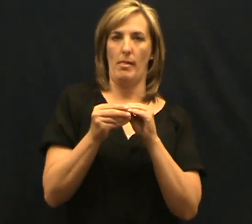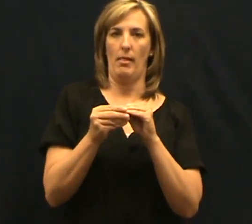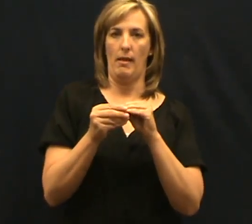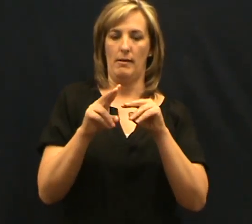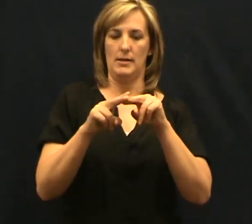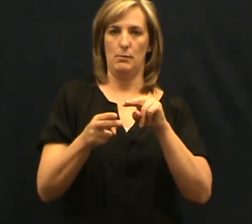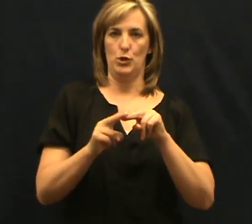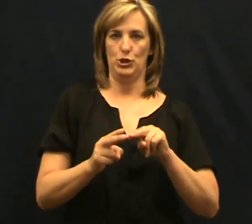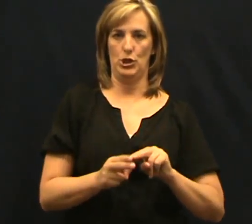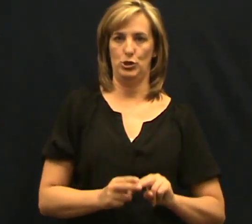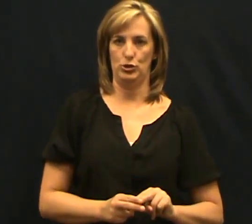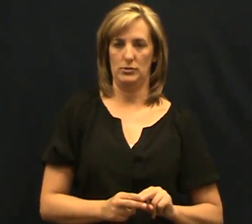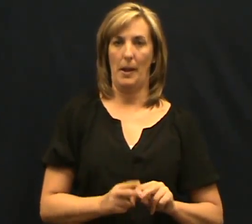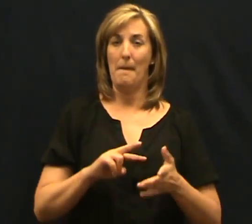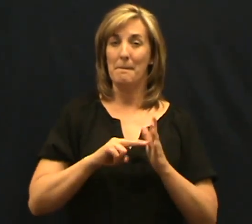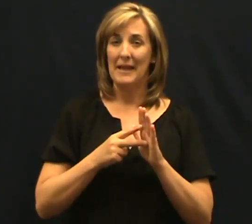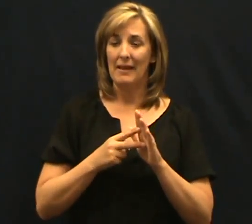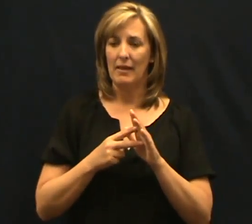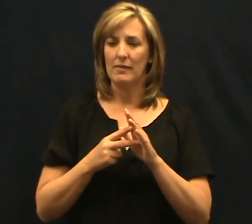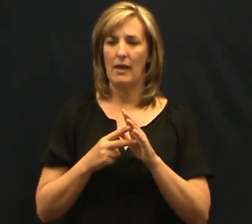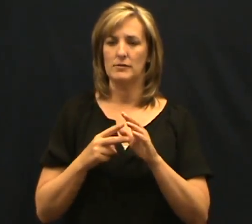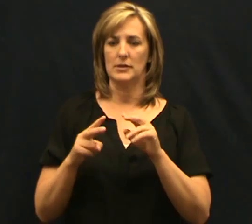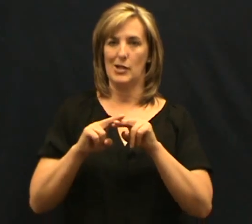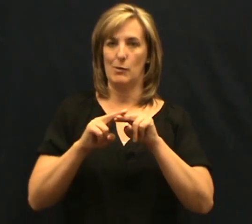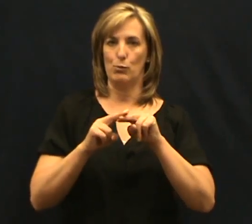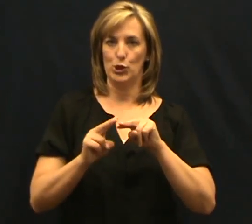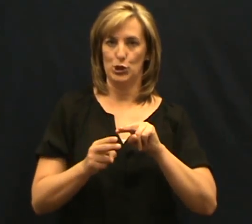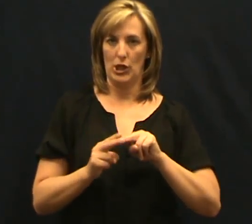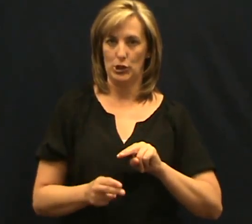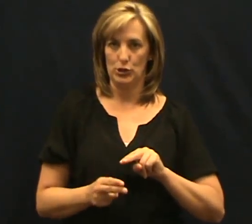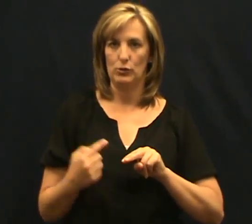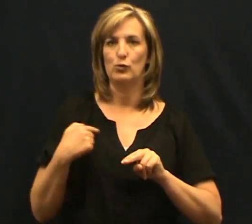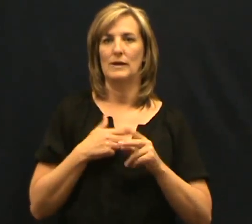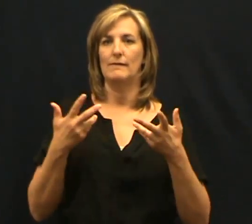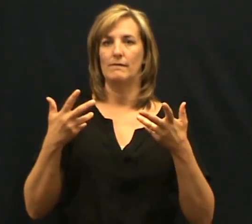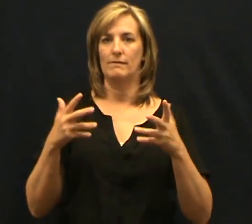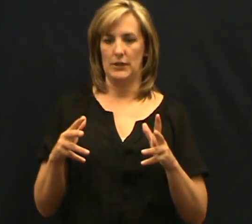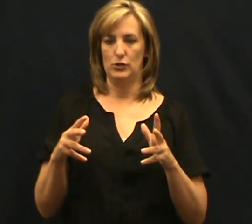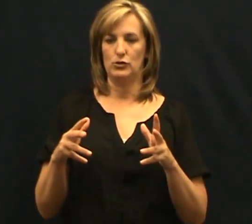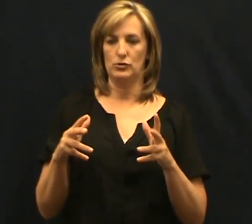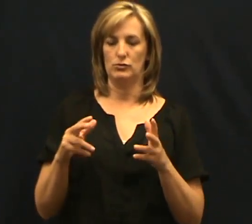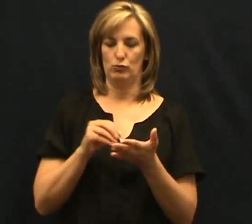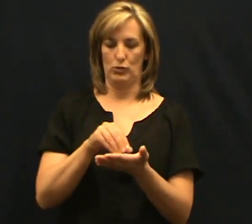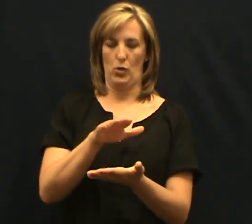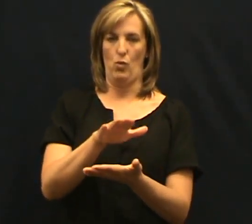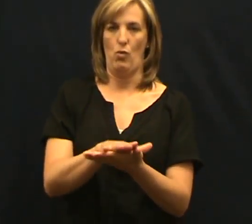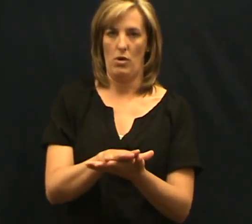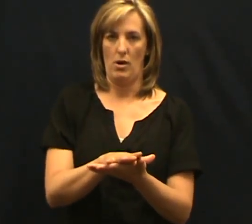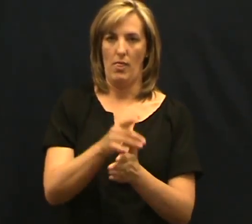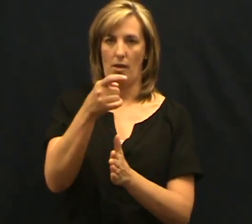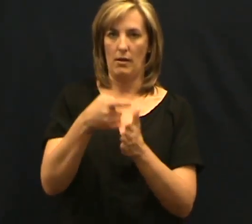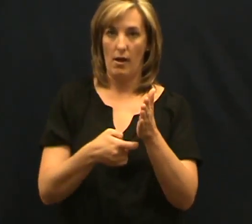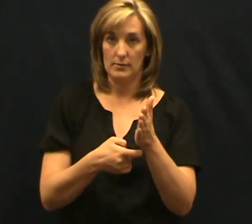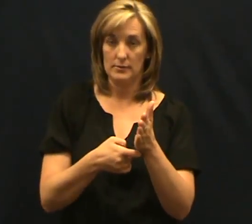is the depreciation that we have recorded, if you will, the allocation of the cost of that, of the